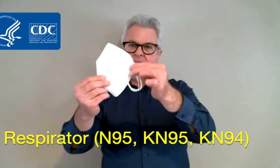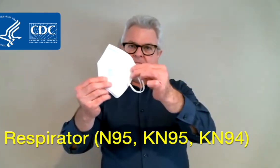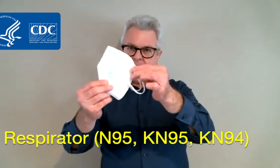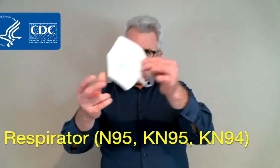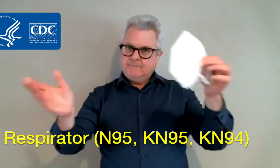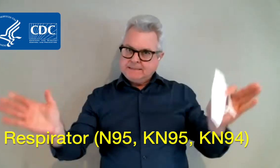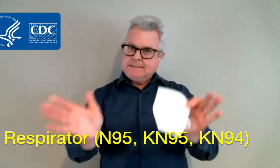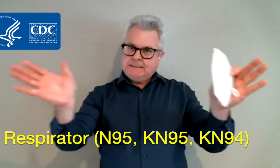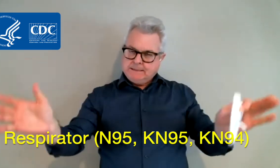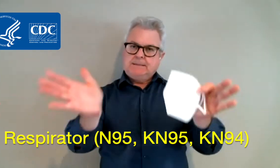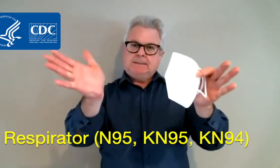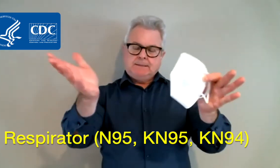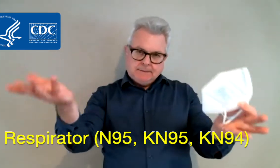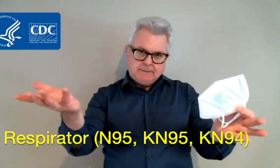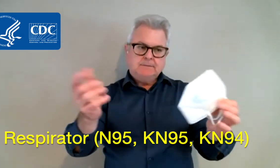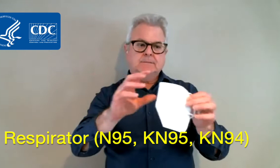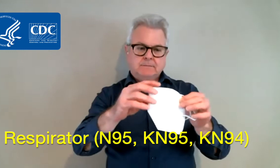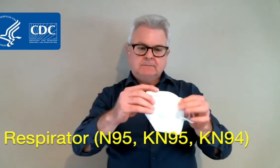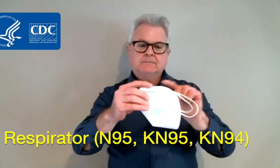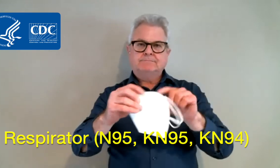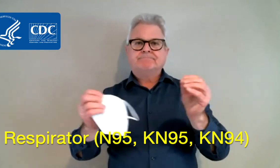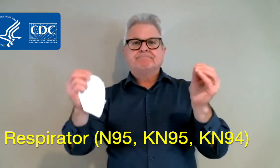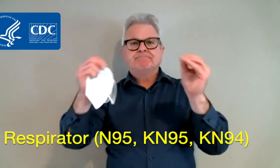the N95 mask to be worn instead,